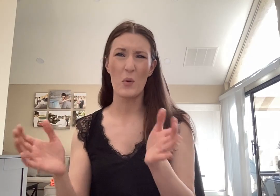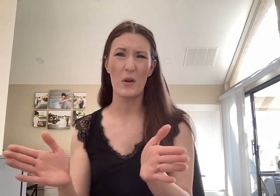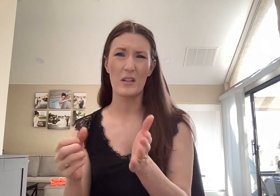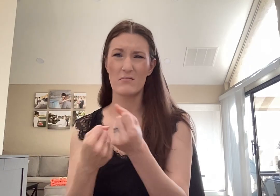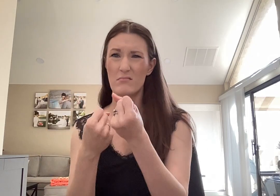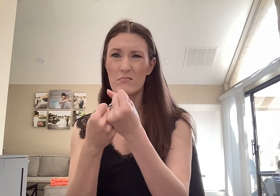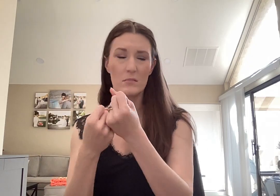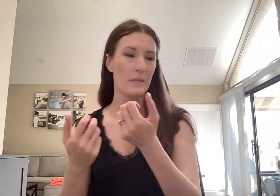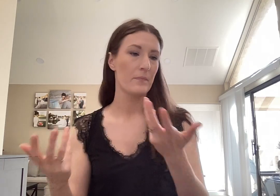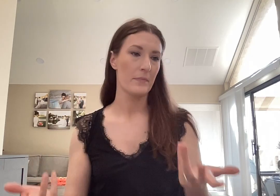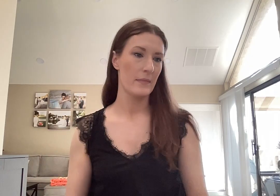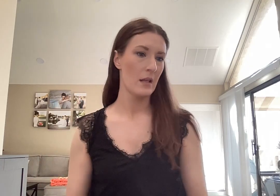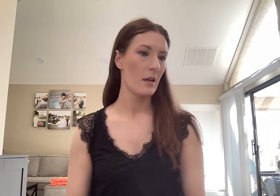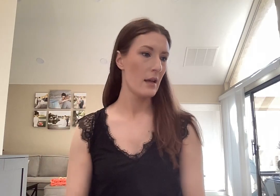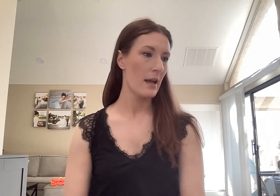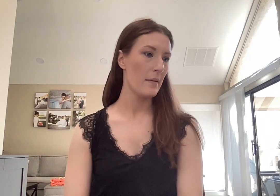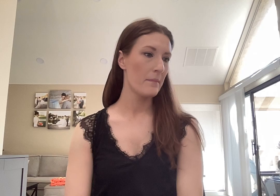support. Okay.